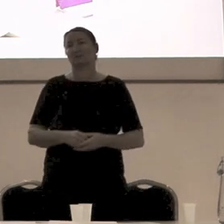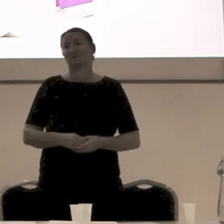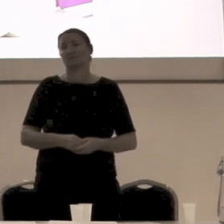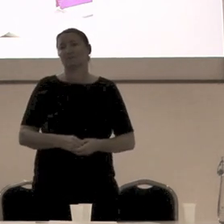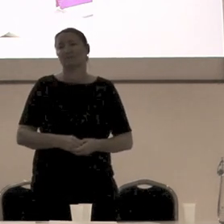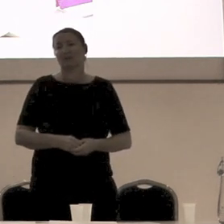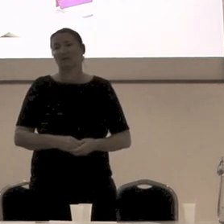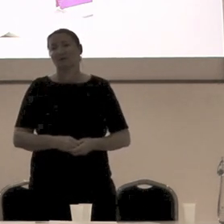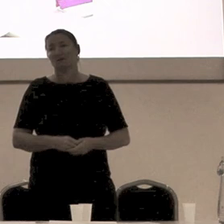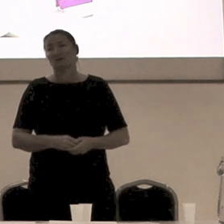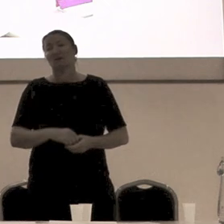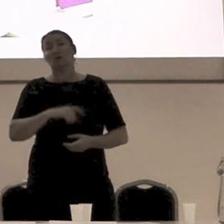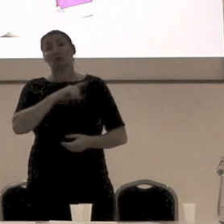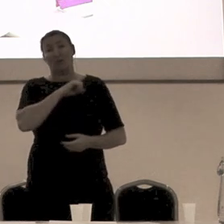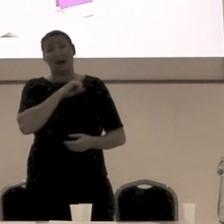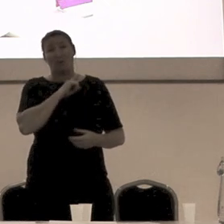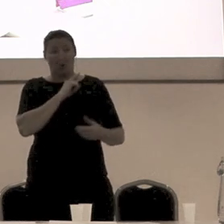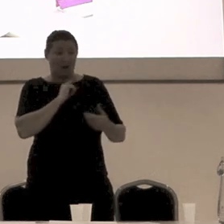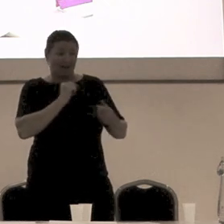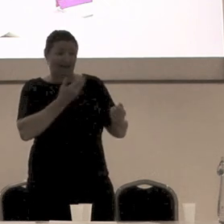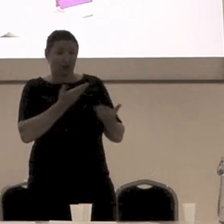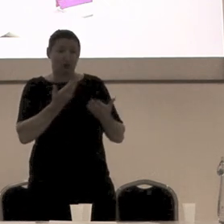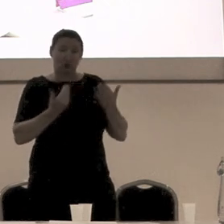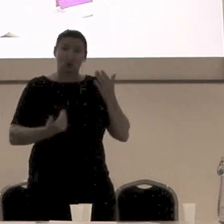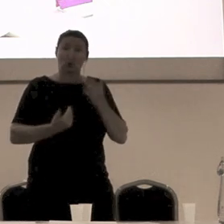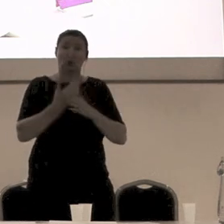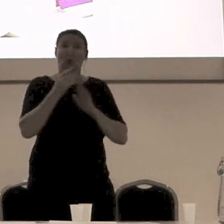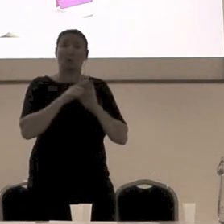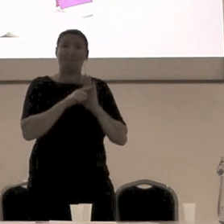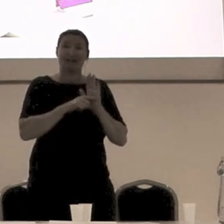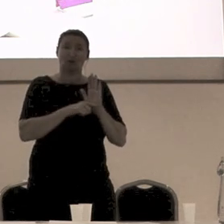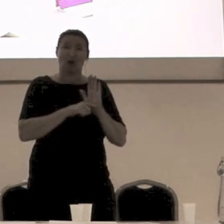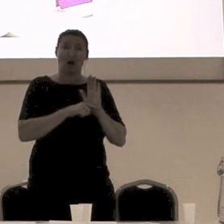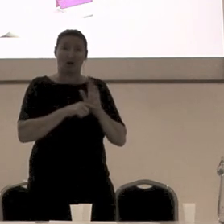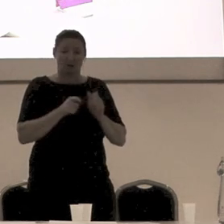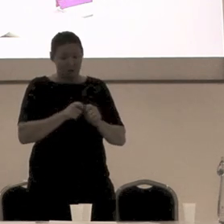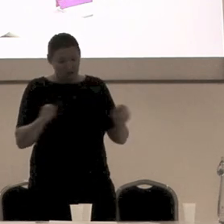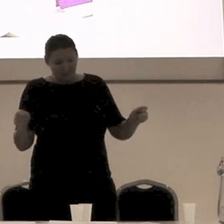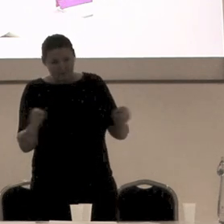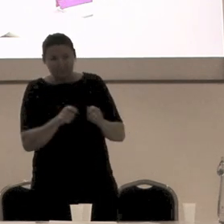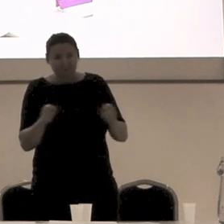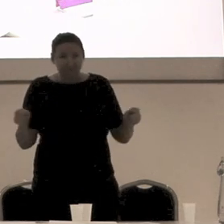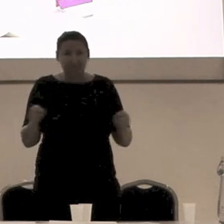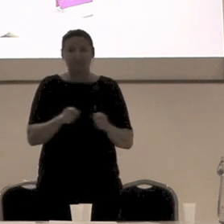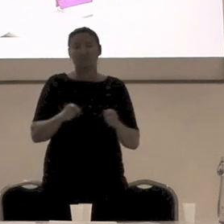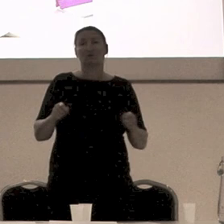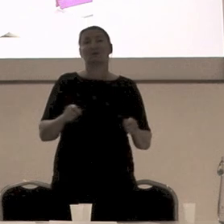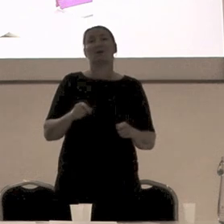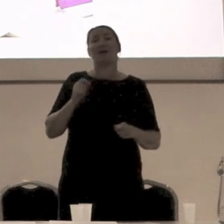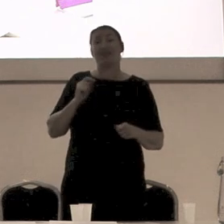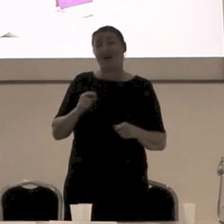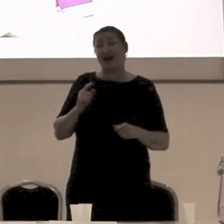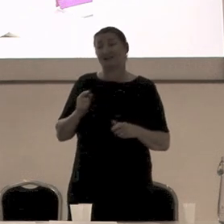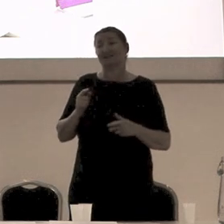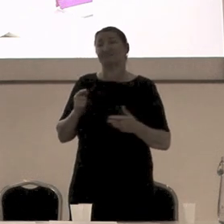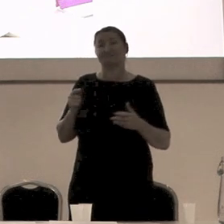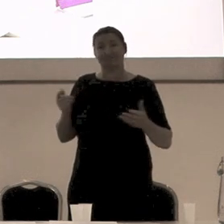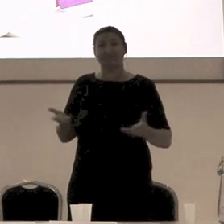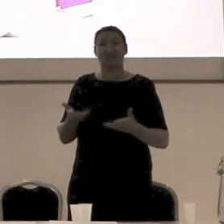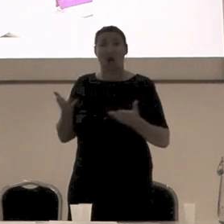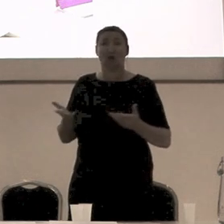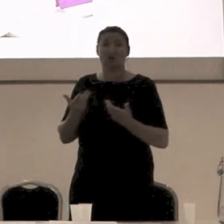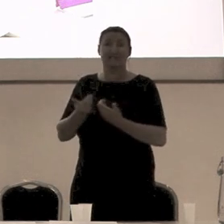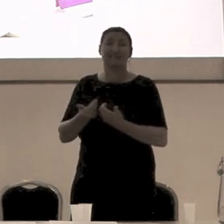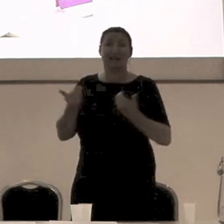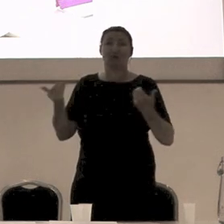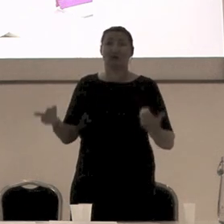the measures which this current government have actually built on to mean the segregation of the children on this, most of the children